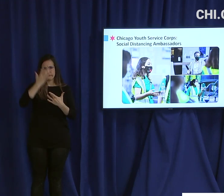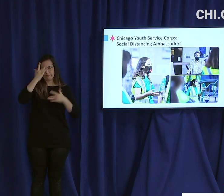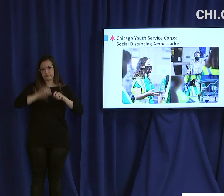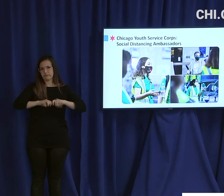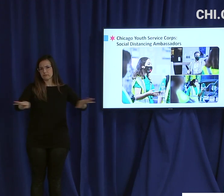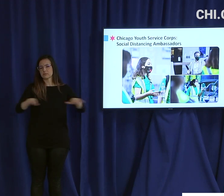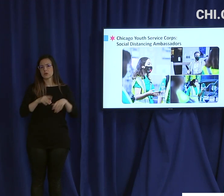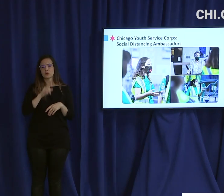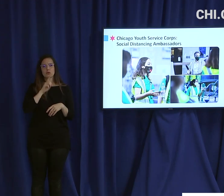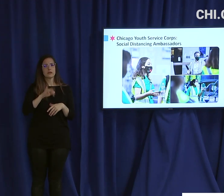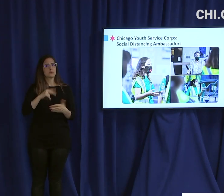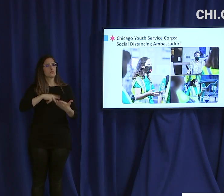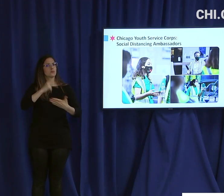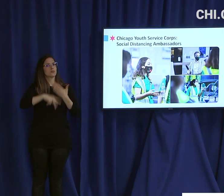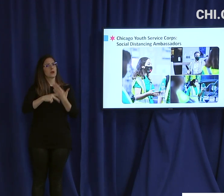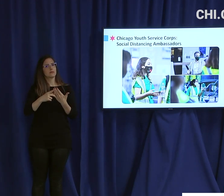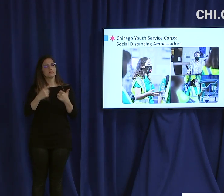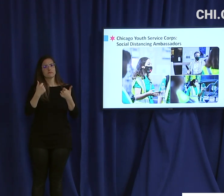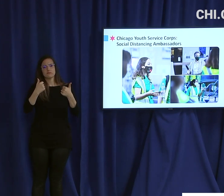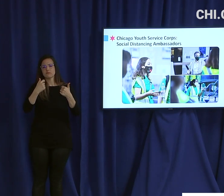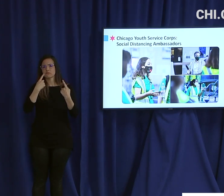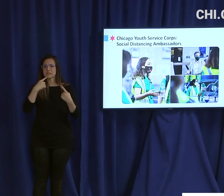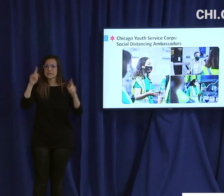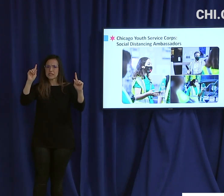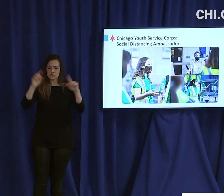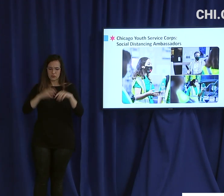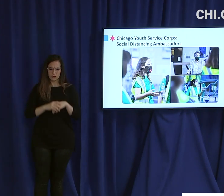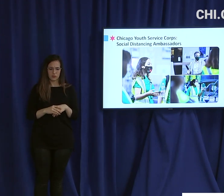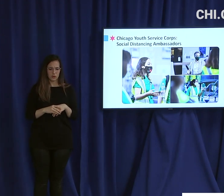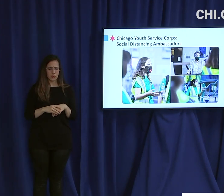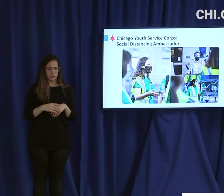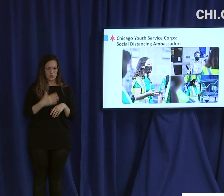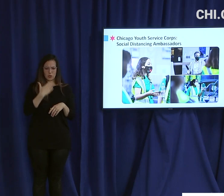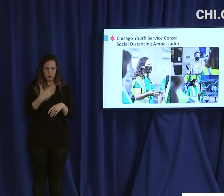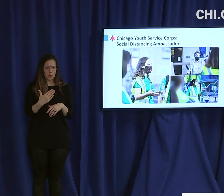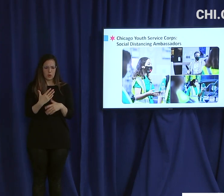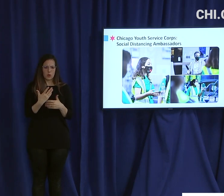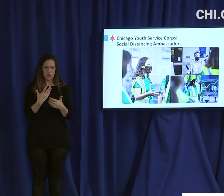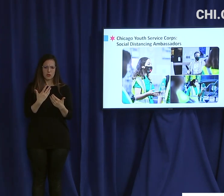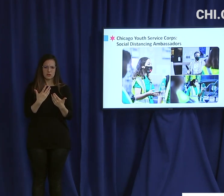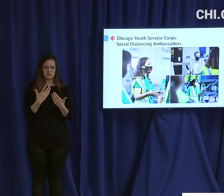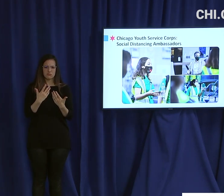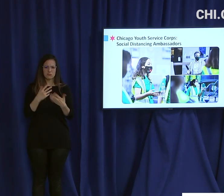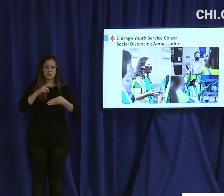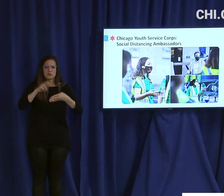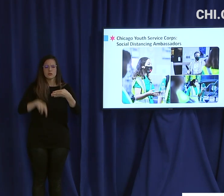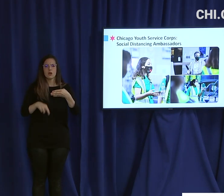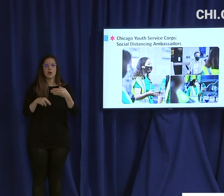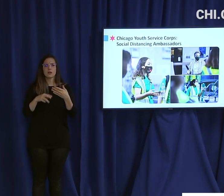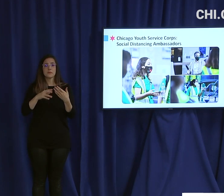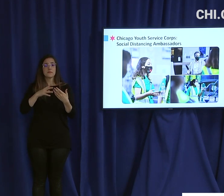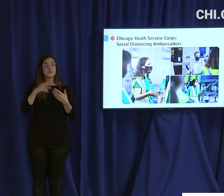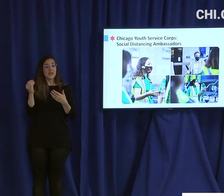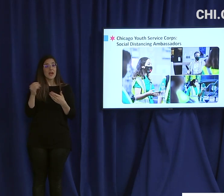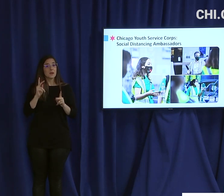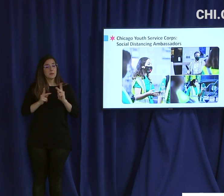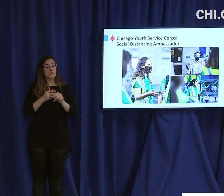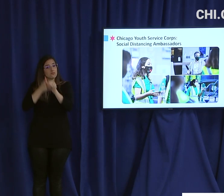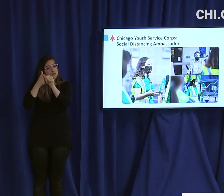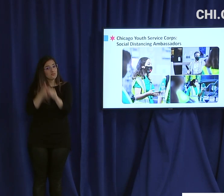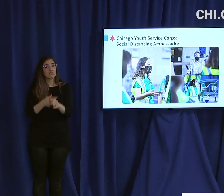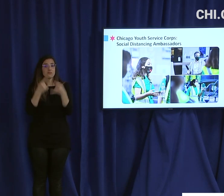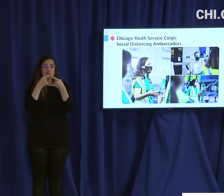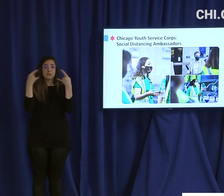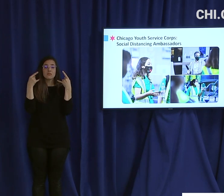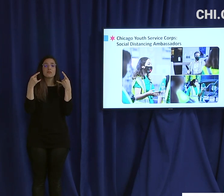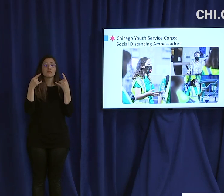as a program. I think very good uptake and good adherence to mask wearing with an educational approach there,